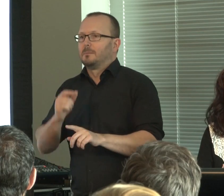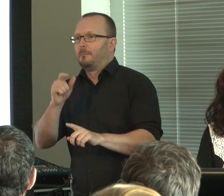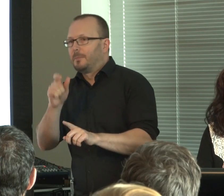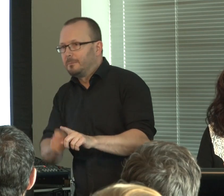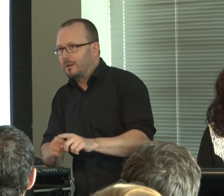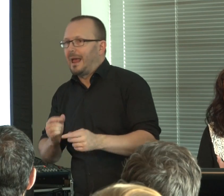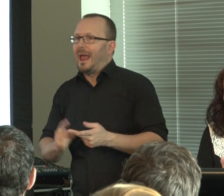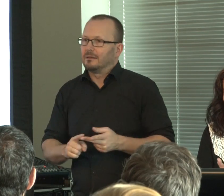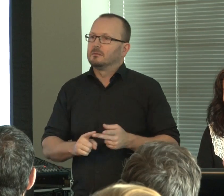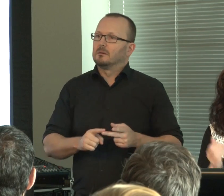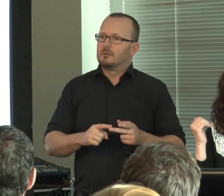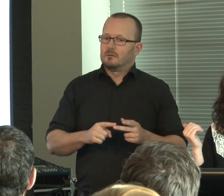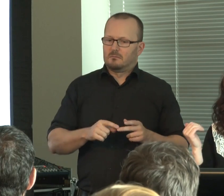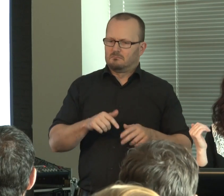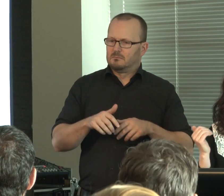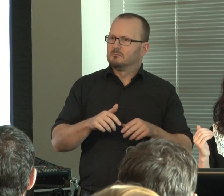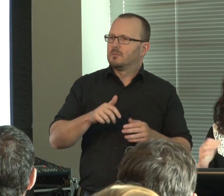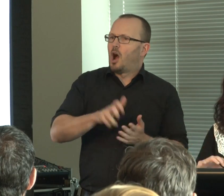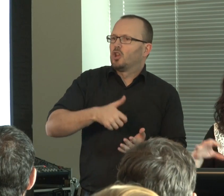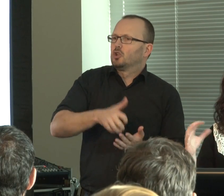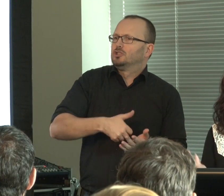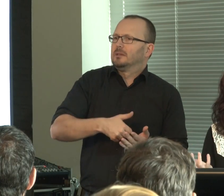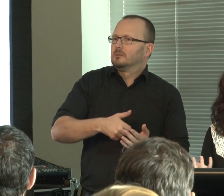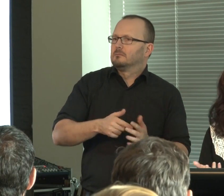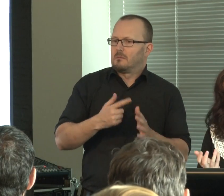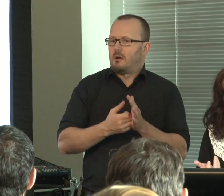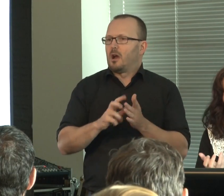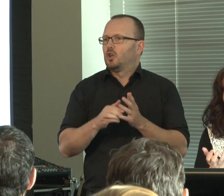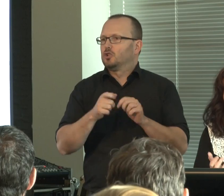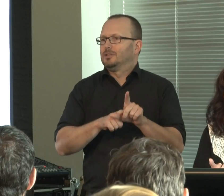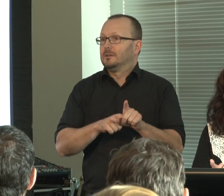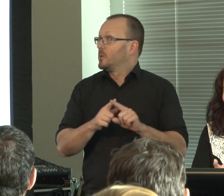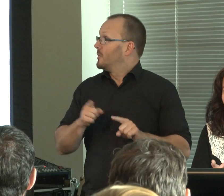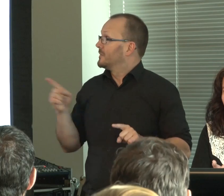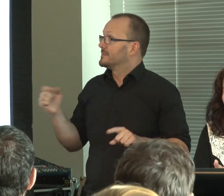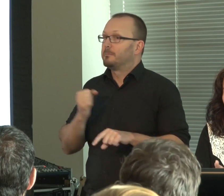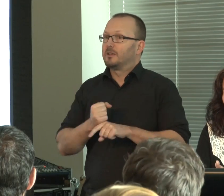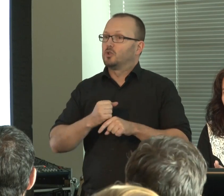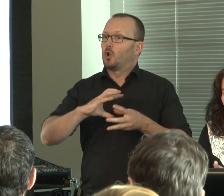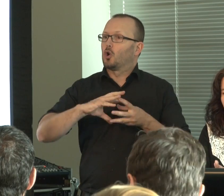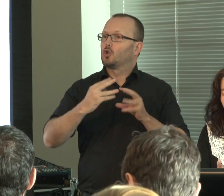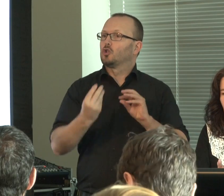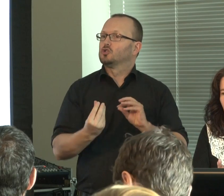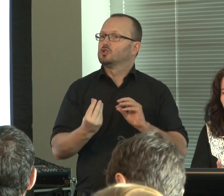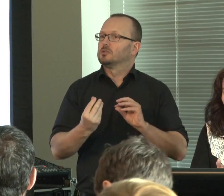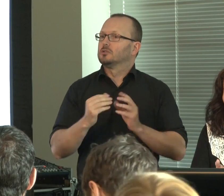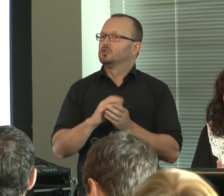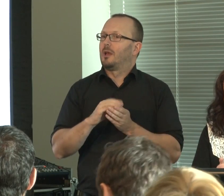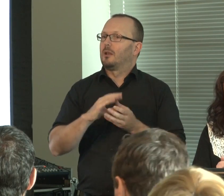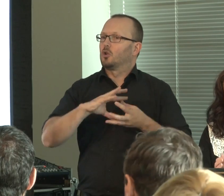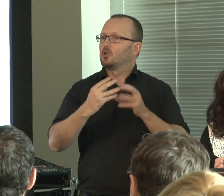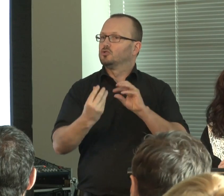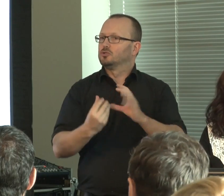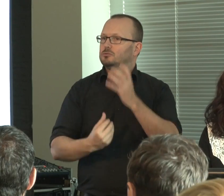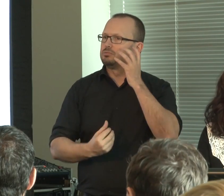archaeology to life? We've got all these things. In this case, this story is based on a conch shell. It's a fairly unusual object to find in an inner-city archaeological site.